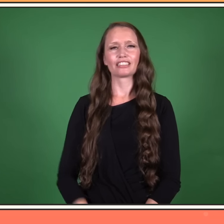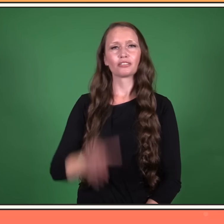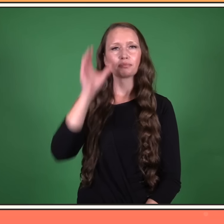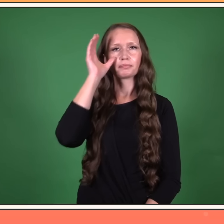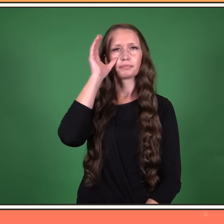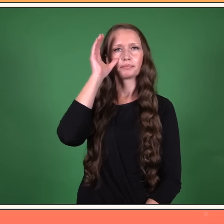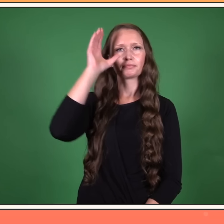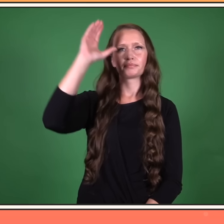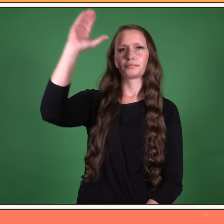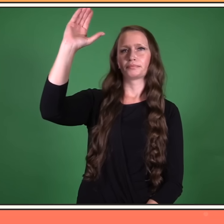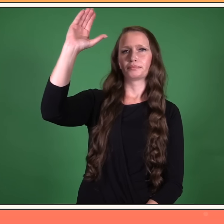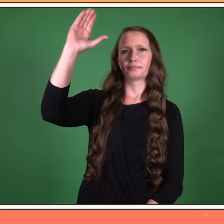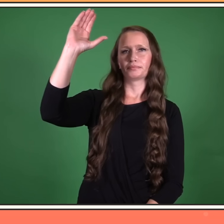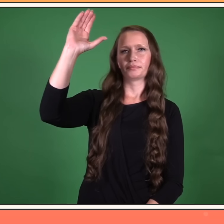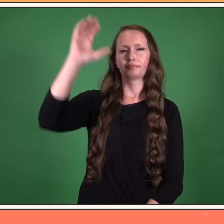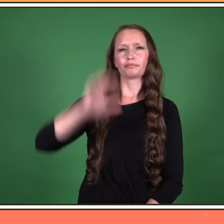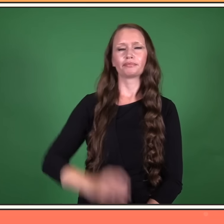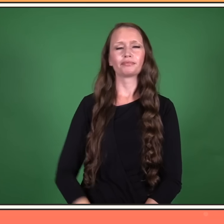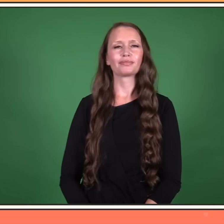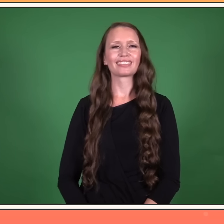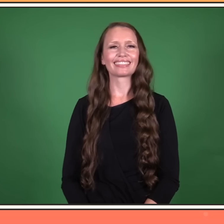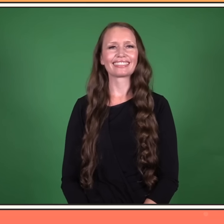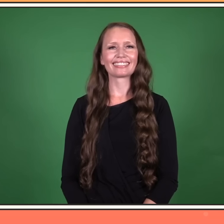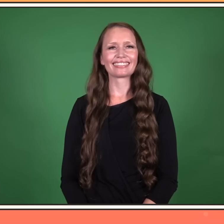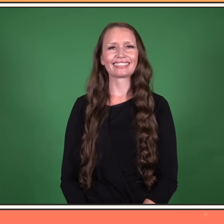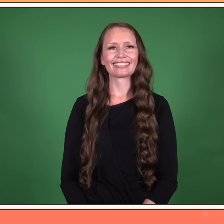The bright star that gives us a tan.